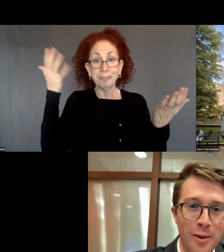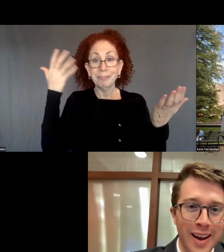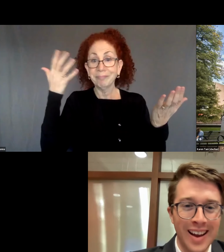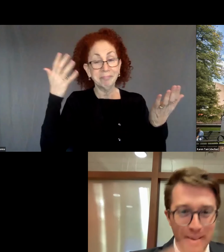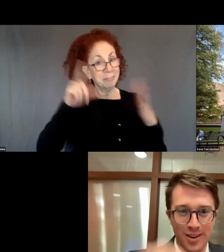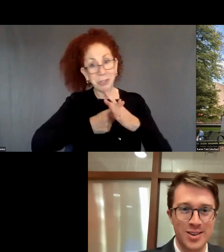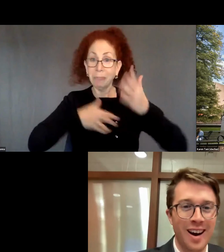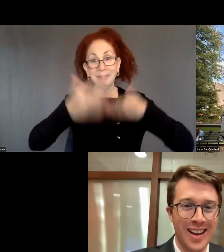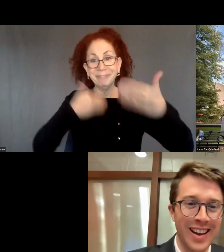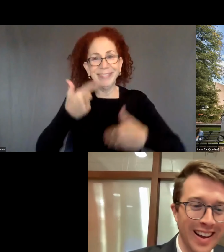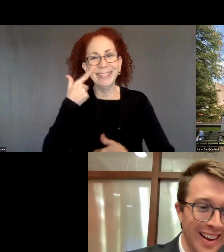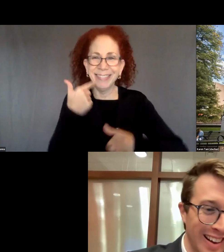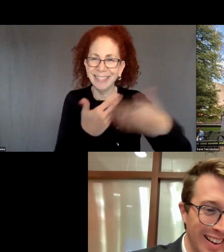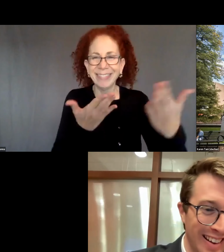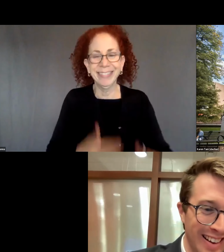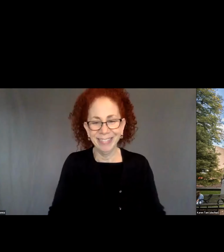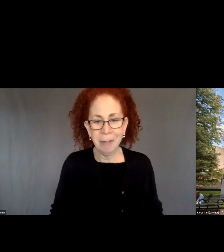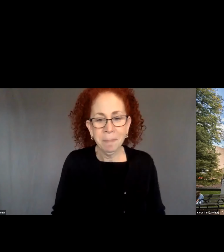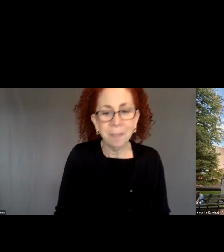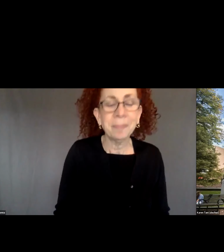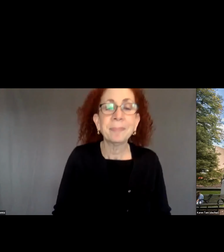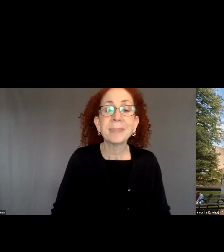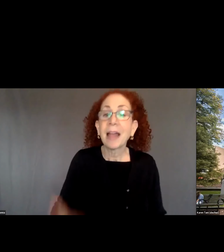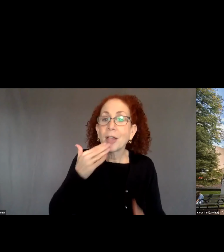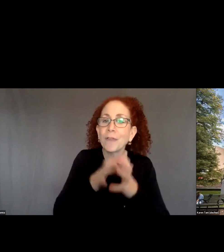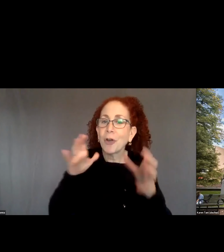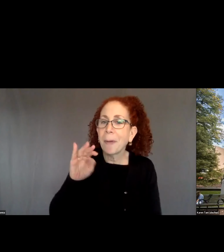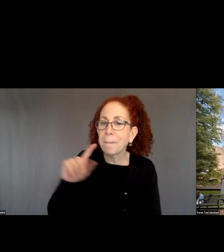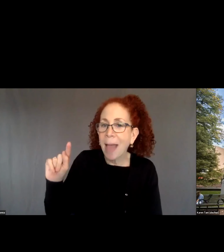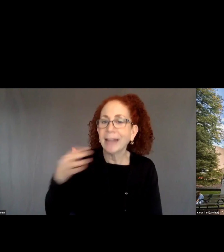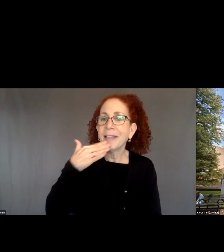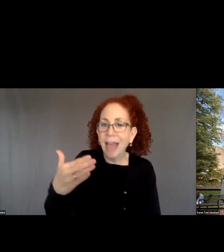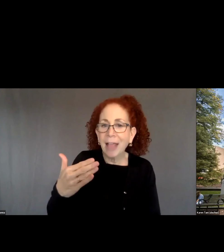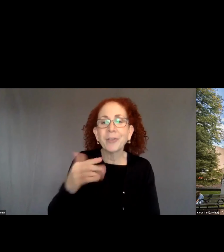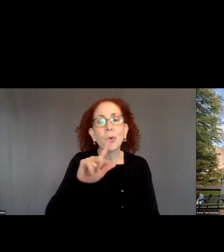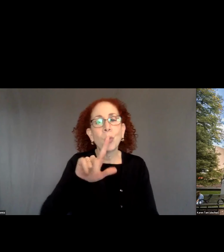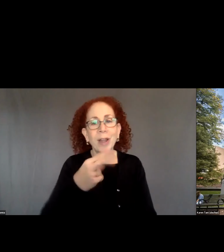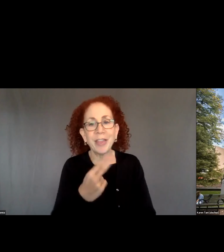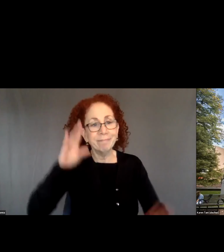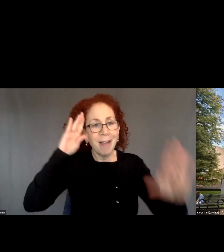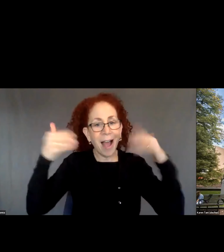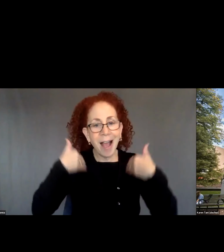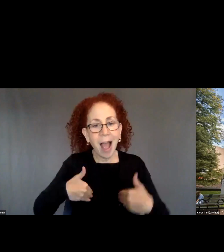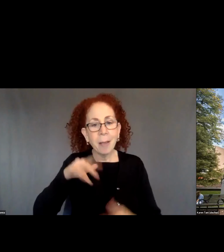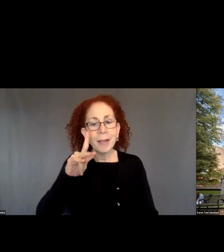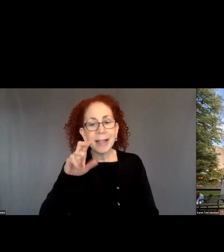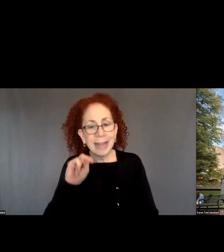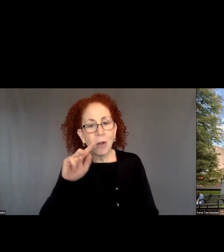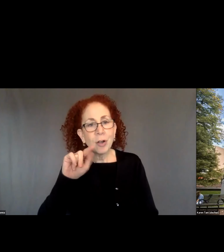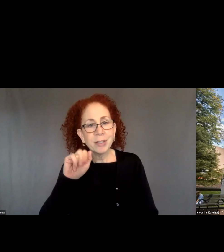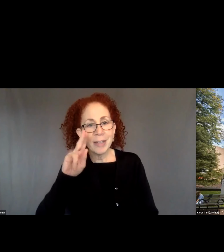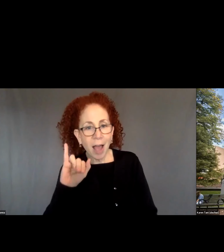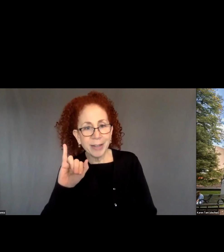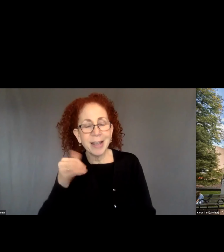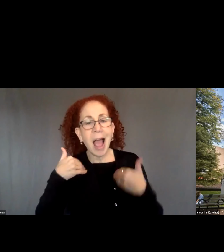get things going, Professor Tawney. Thank you so much, Matt, and thank you, Gwyneth. Hi, my name is Karen Tawney. I